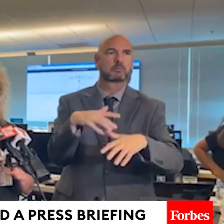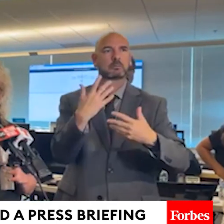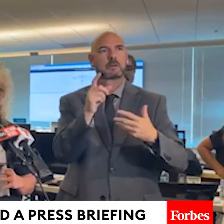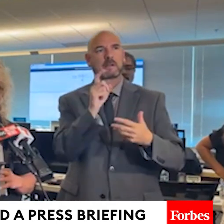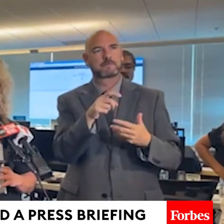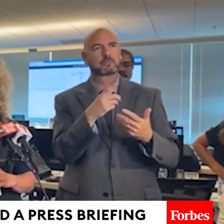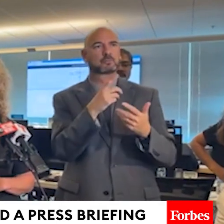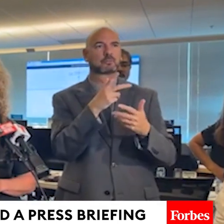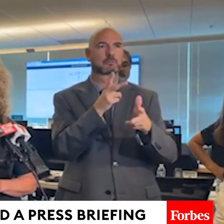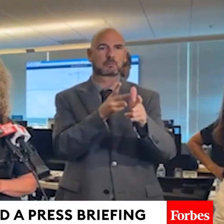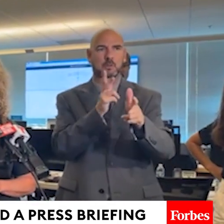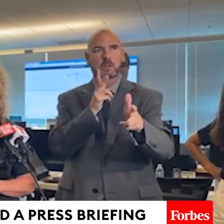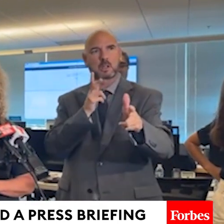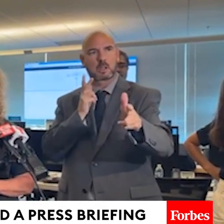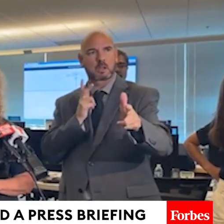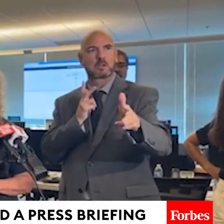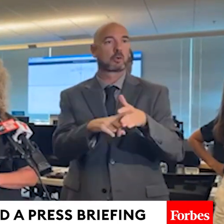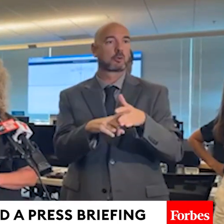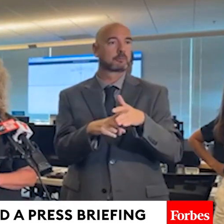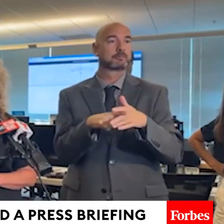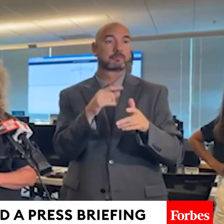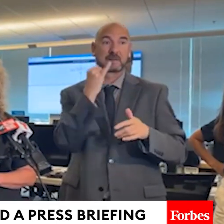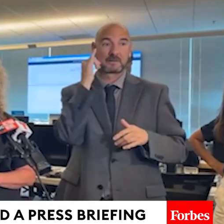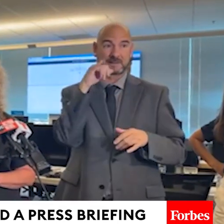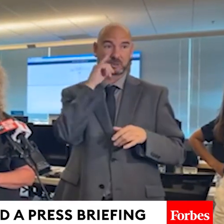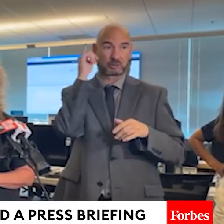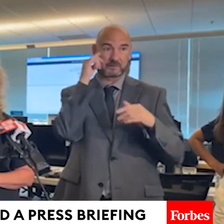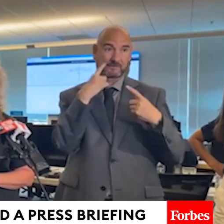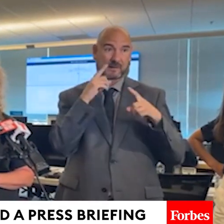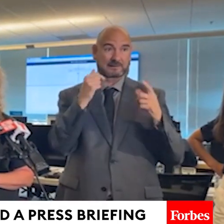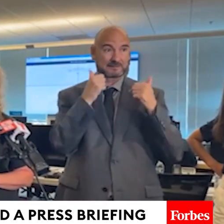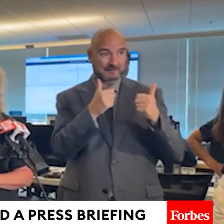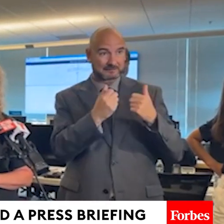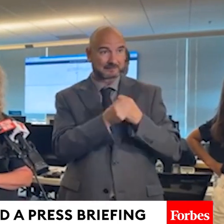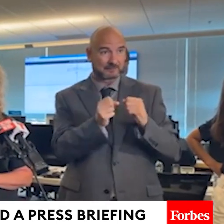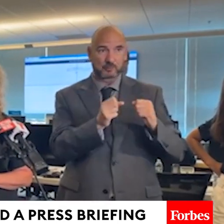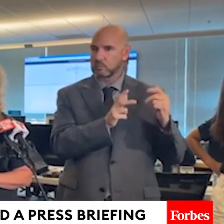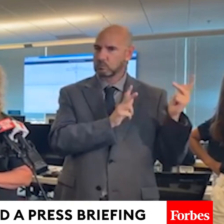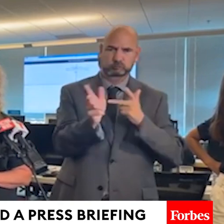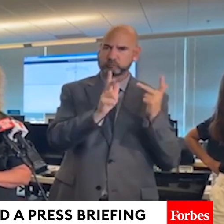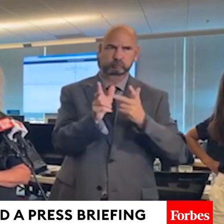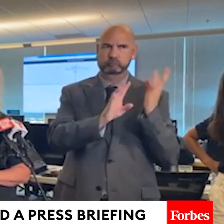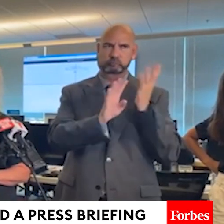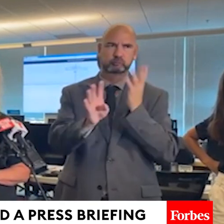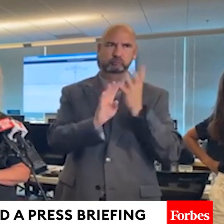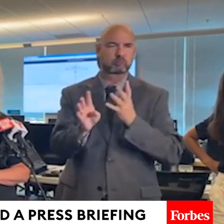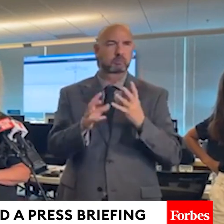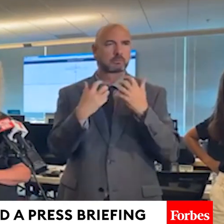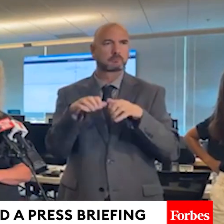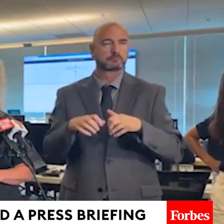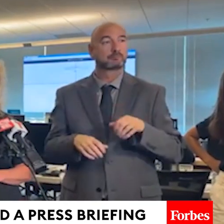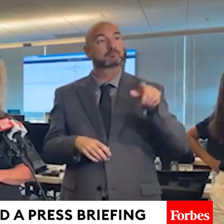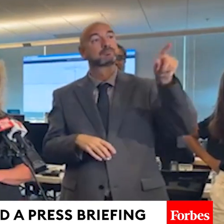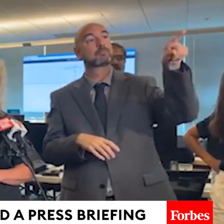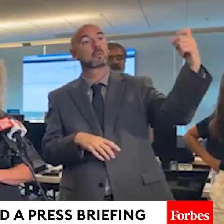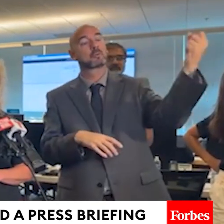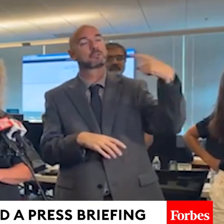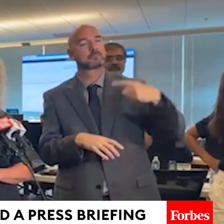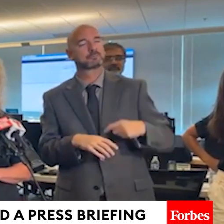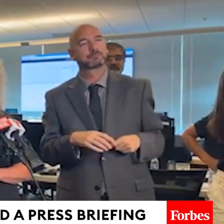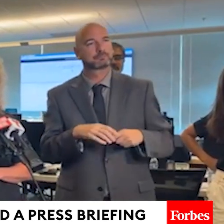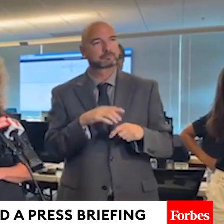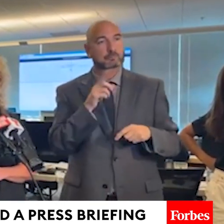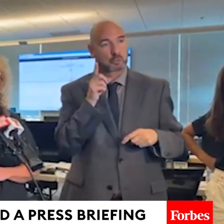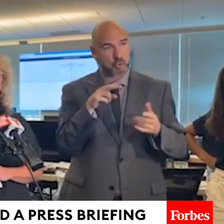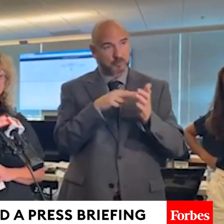to build. There's an electrical trucks, and so as soon as that, everything was getting put into place. Does that mean Tico is 9 to 5, or